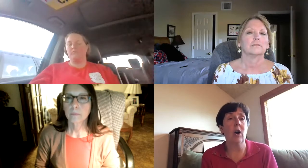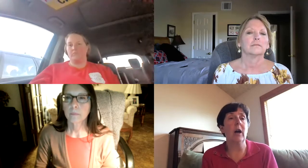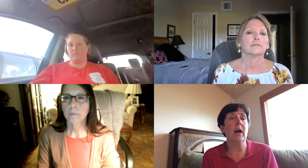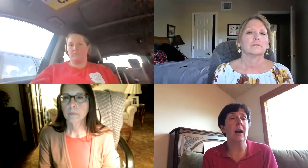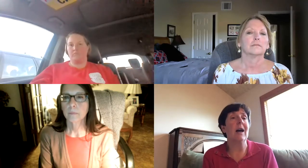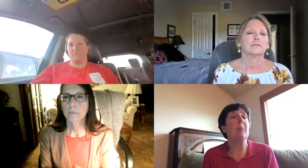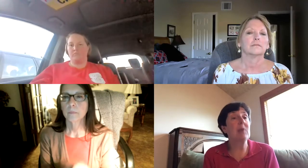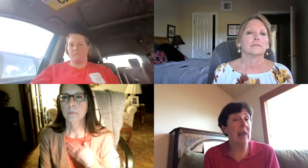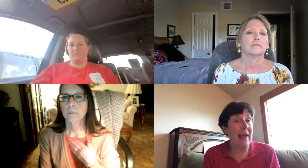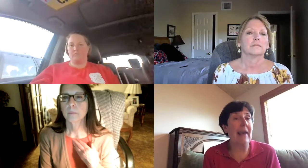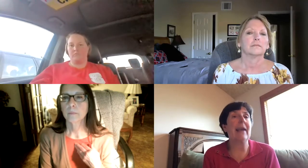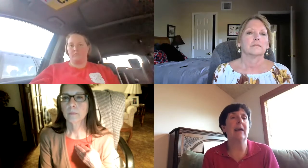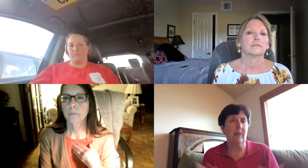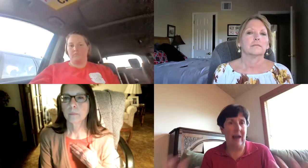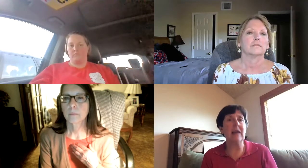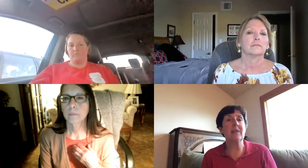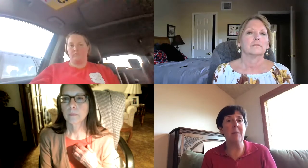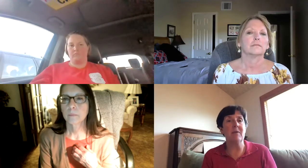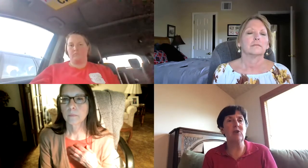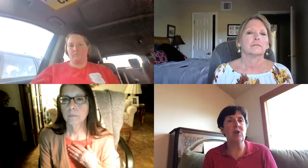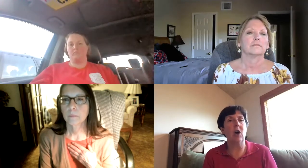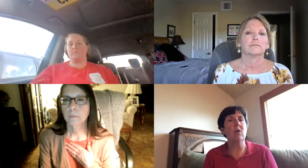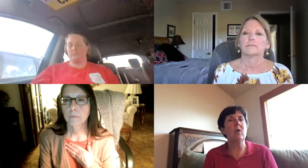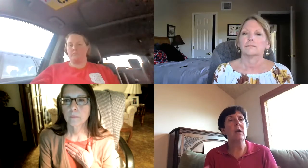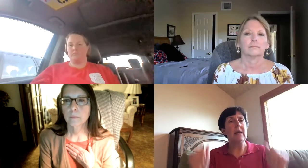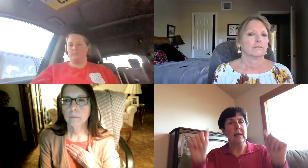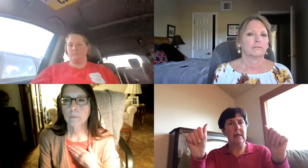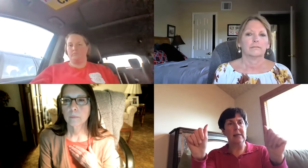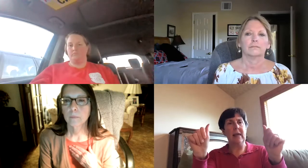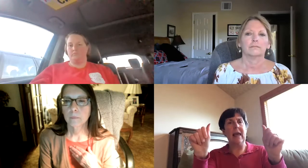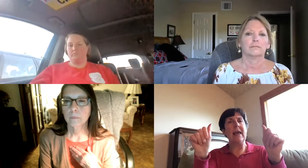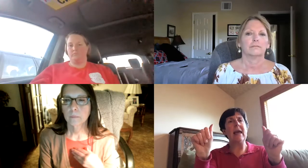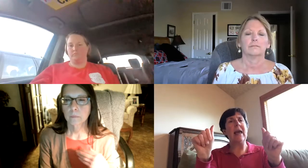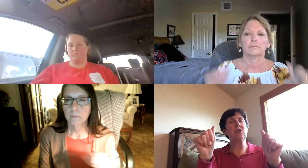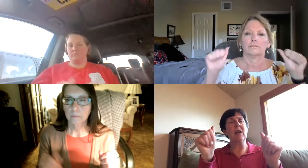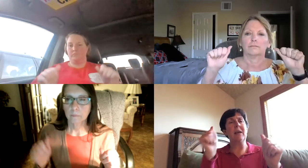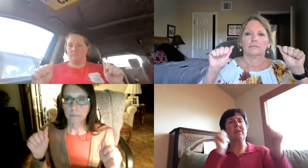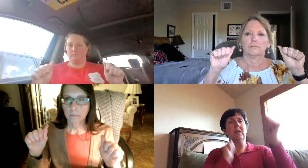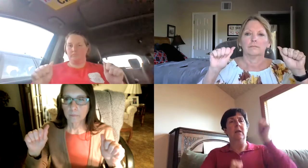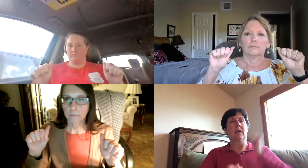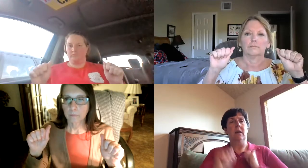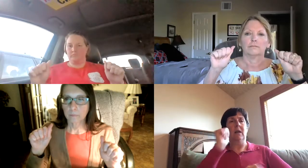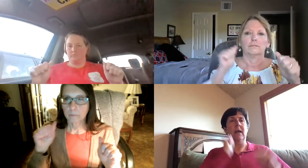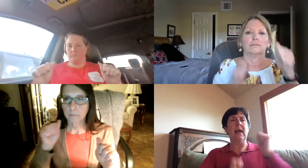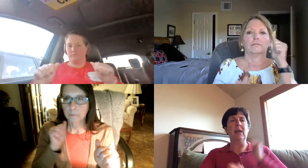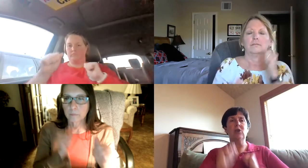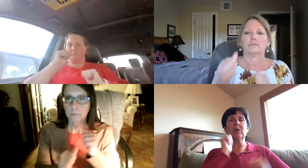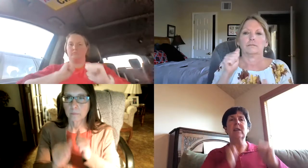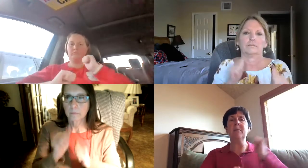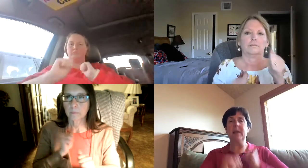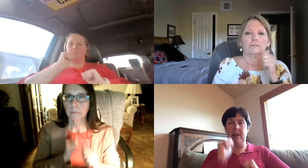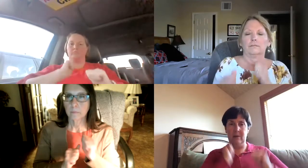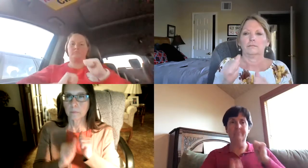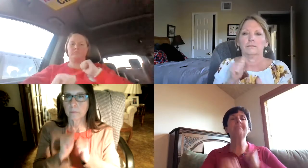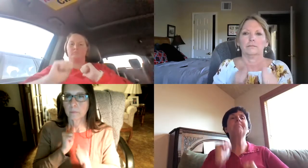or a play, or that type of a show, is a hand shapes, and you just